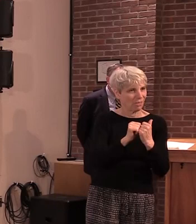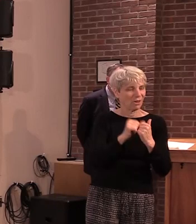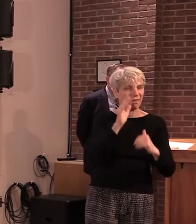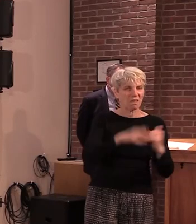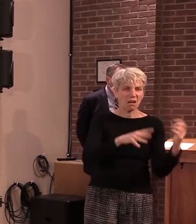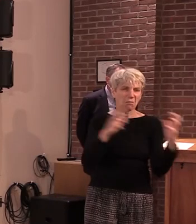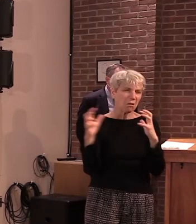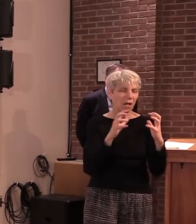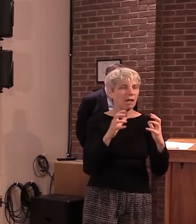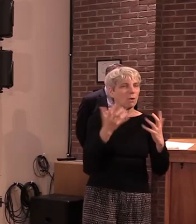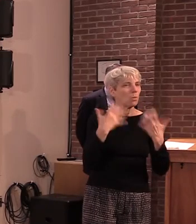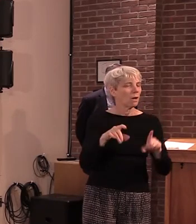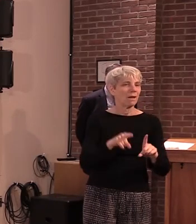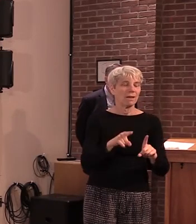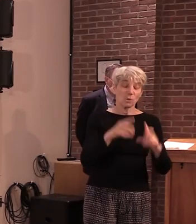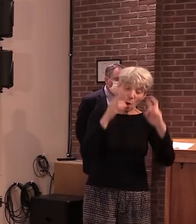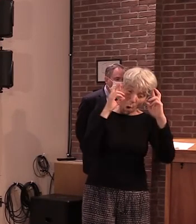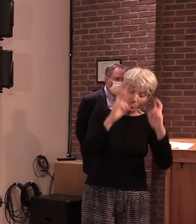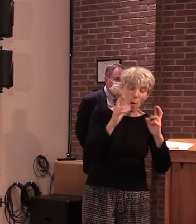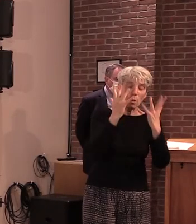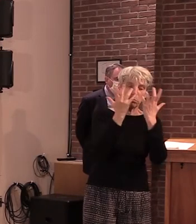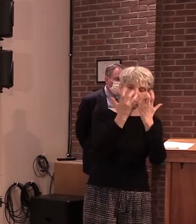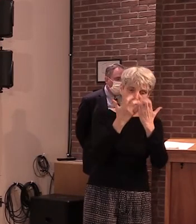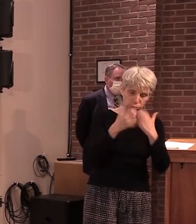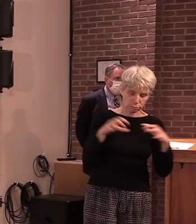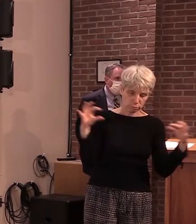we'll end up when we get through this.